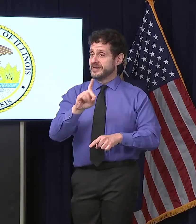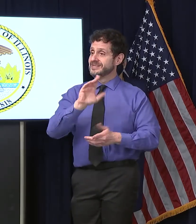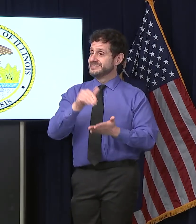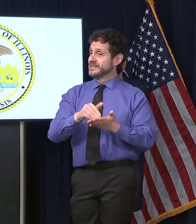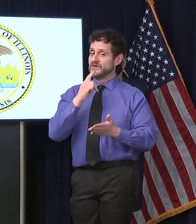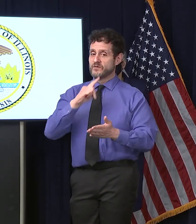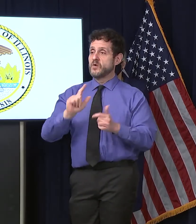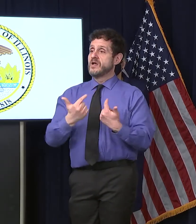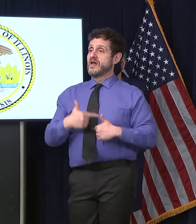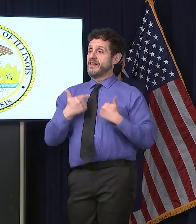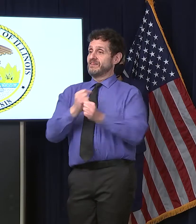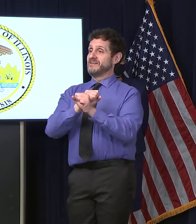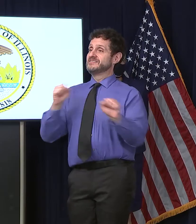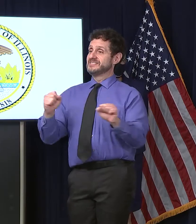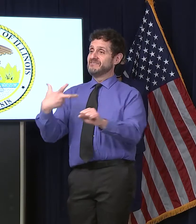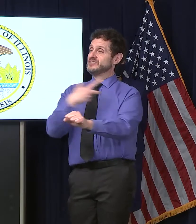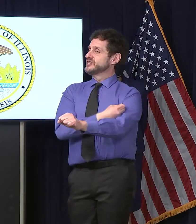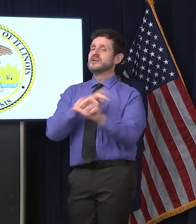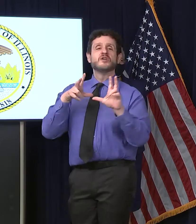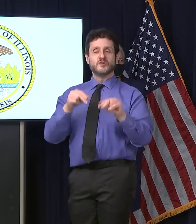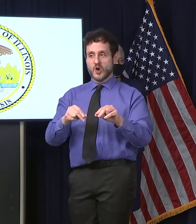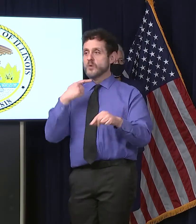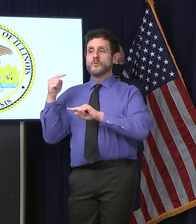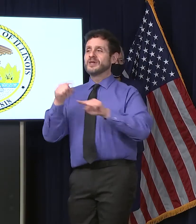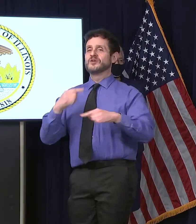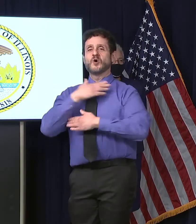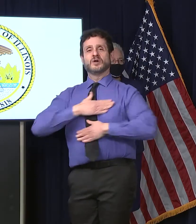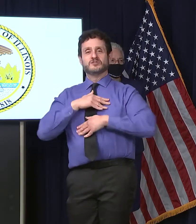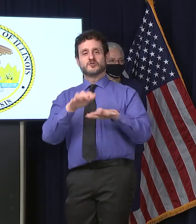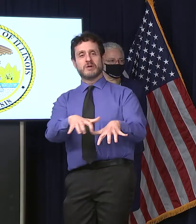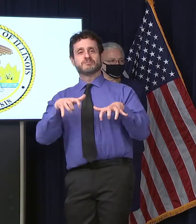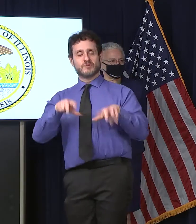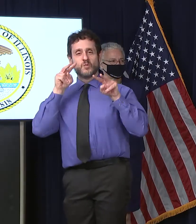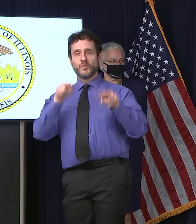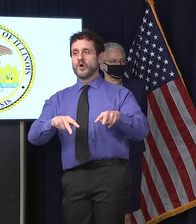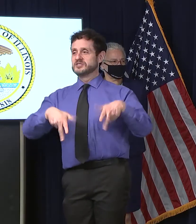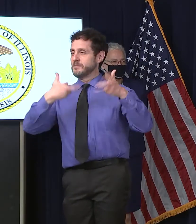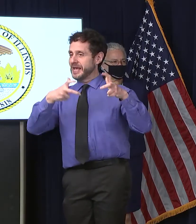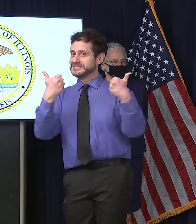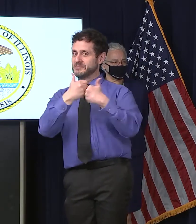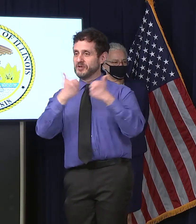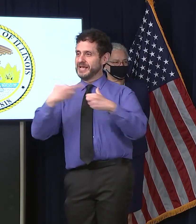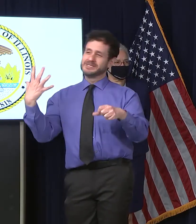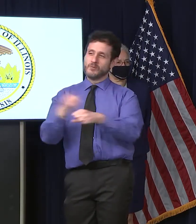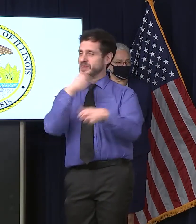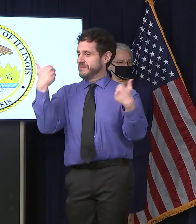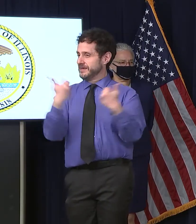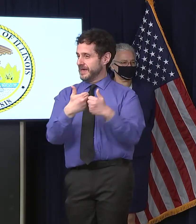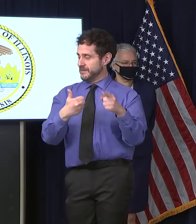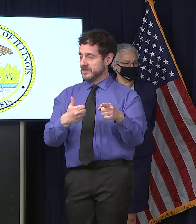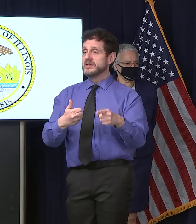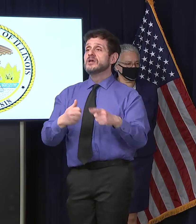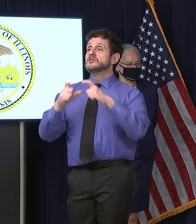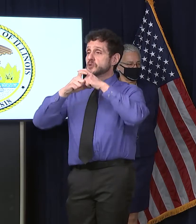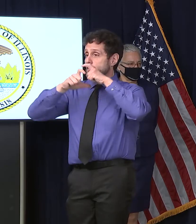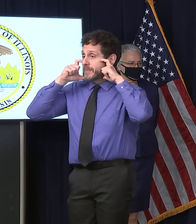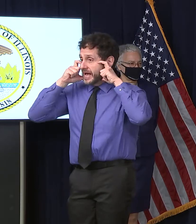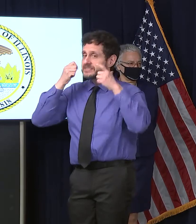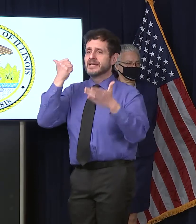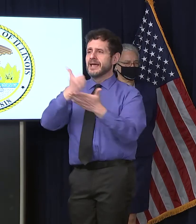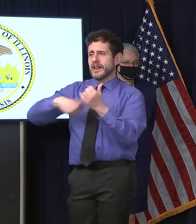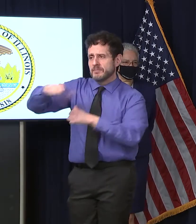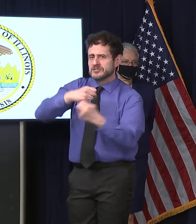shot, but for a game-winning shot. In the meantime, mask up, keep helping each other out, and we will get through this